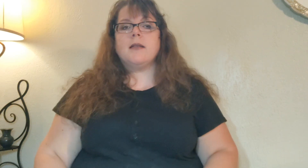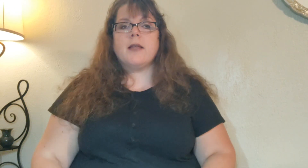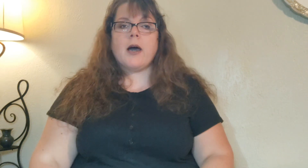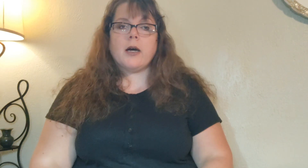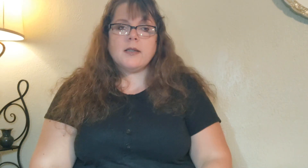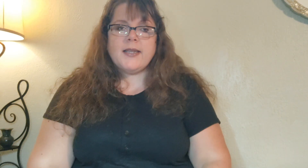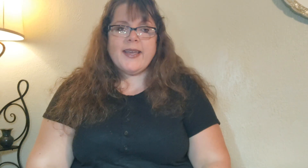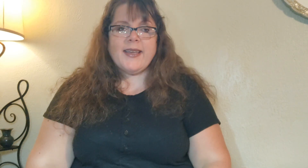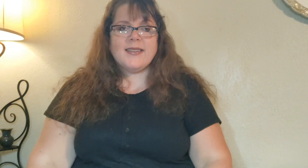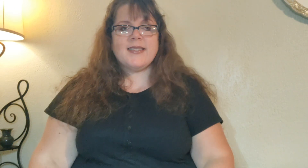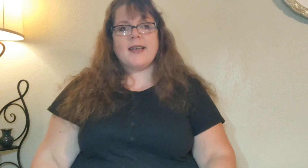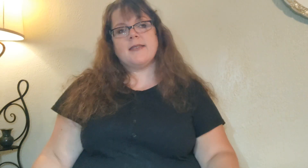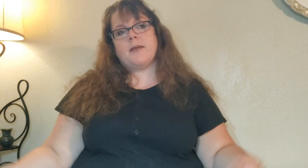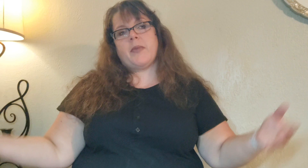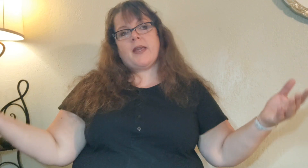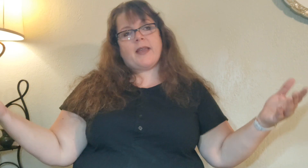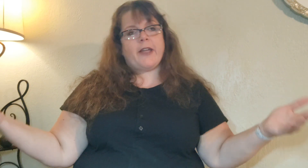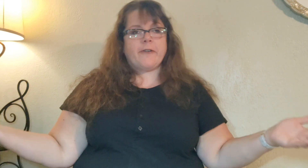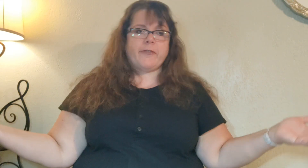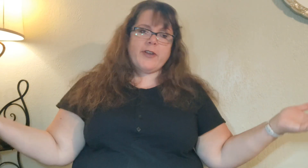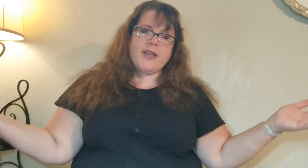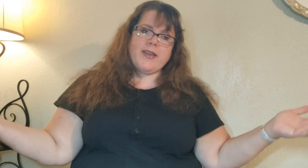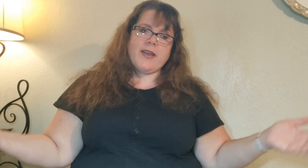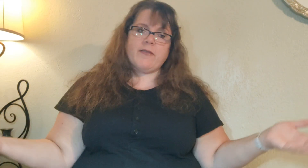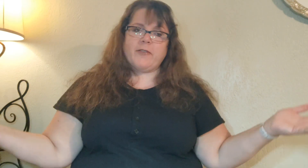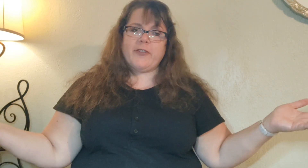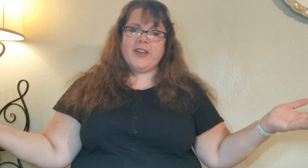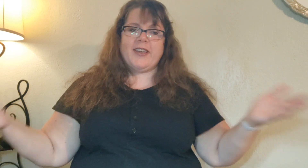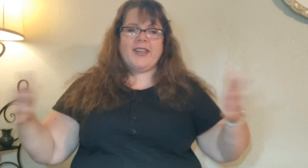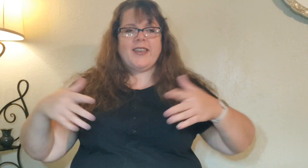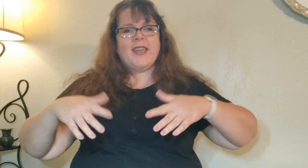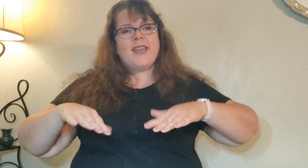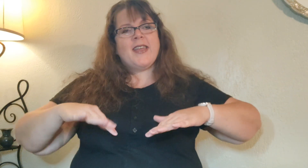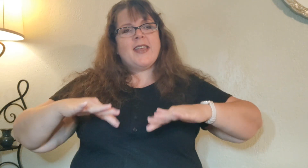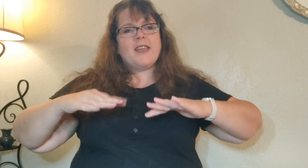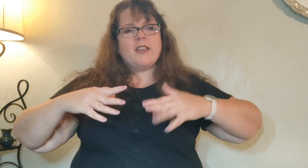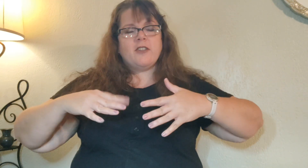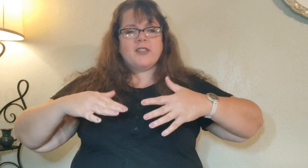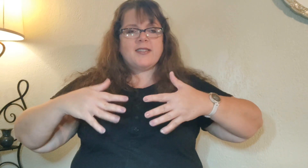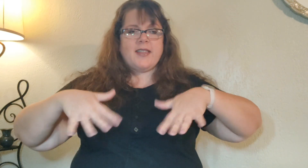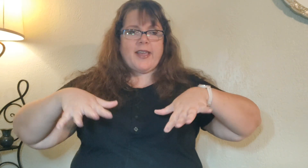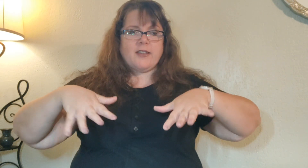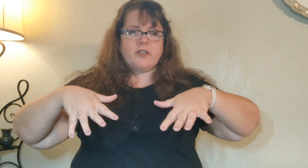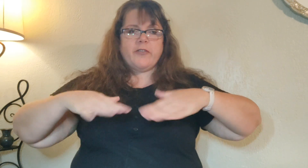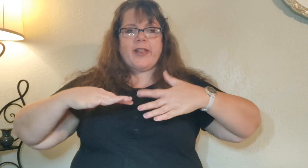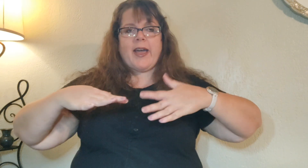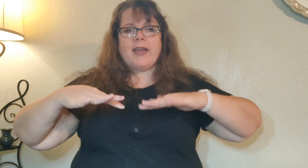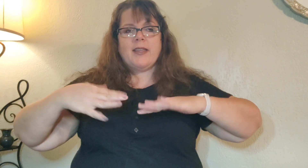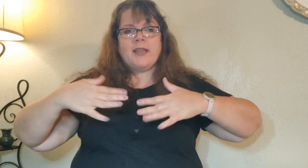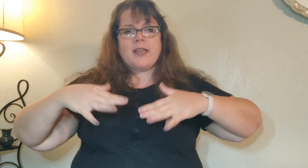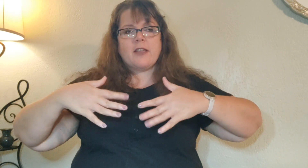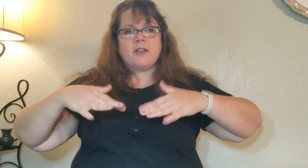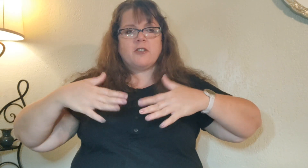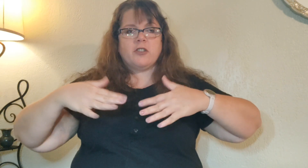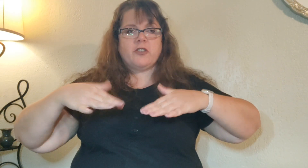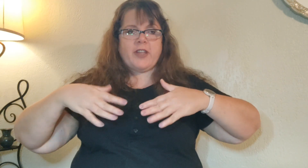And the holidays, as in being carefree, having fun, the hands are flat, and you just